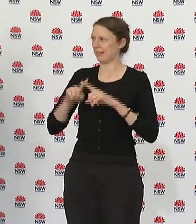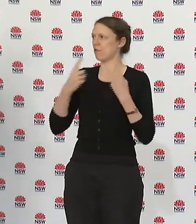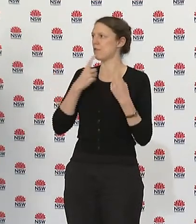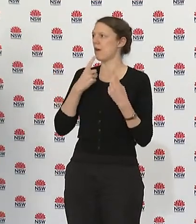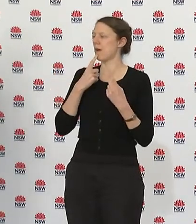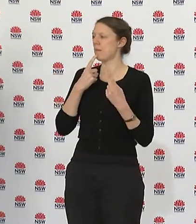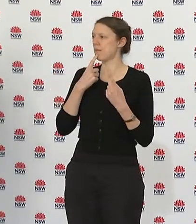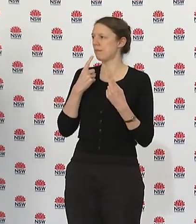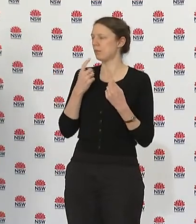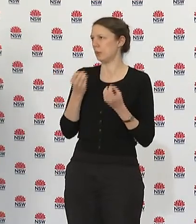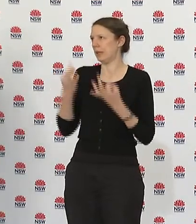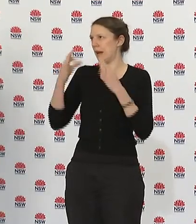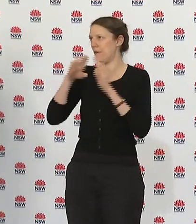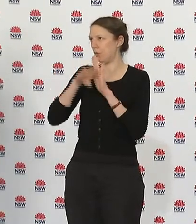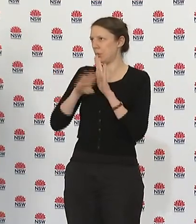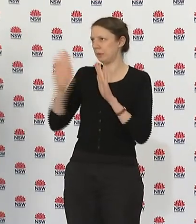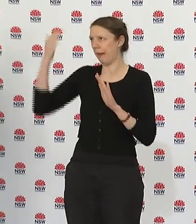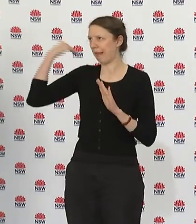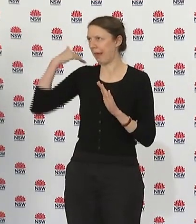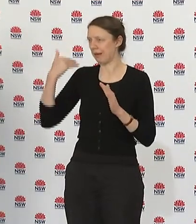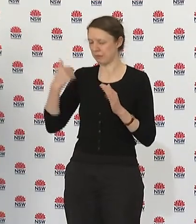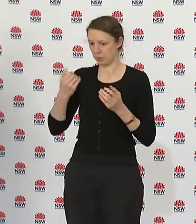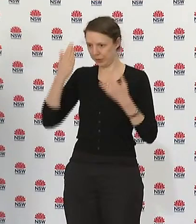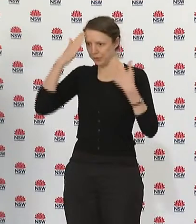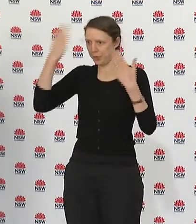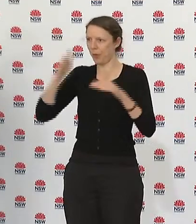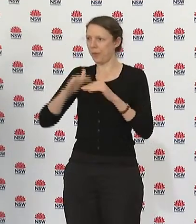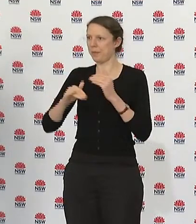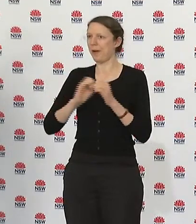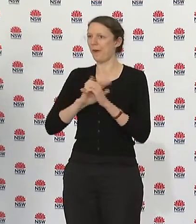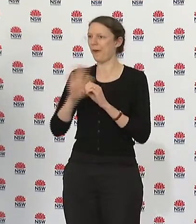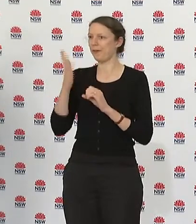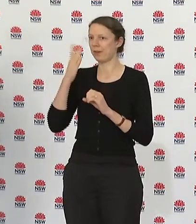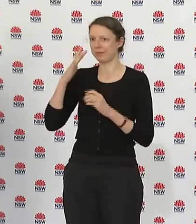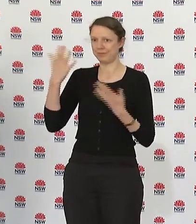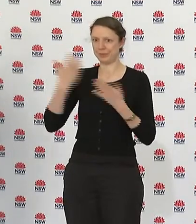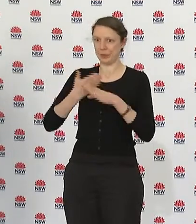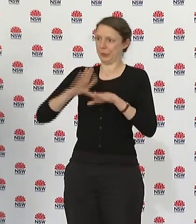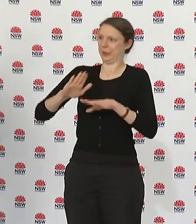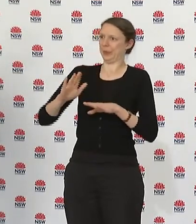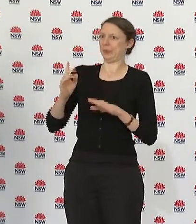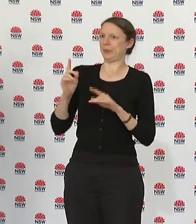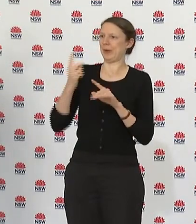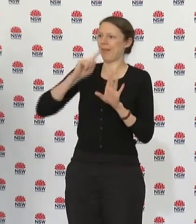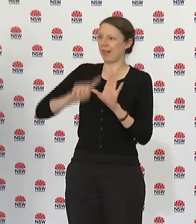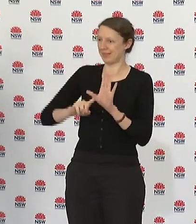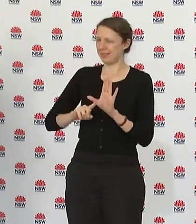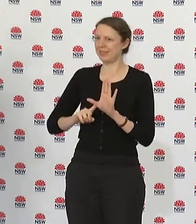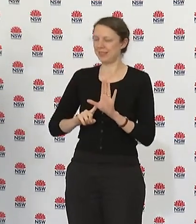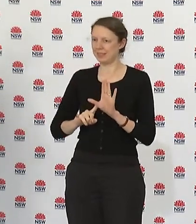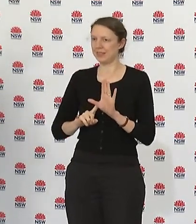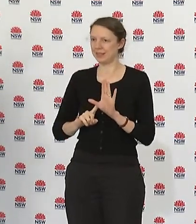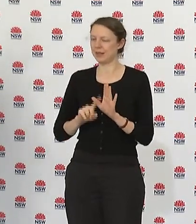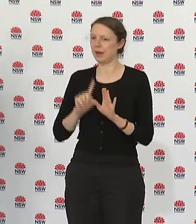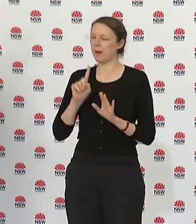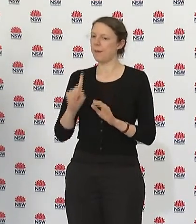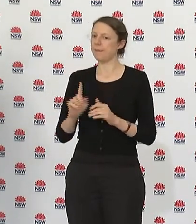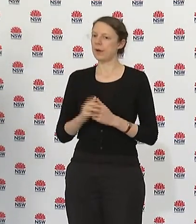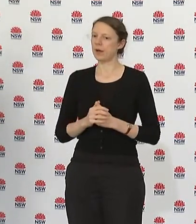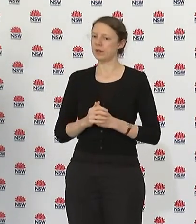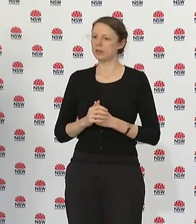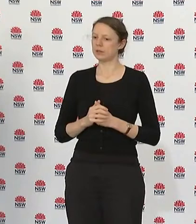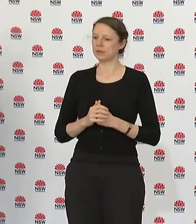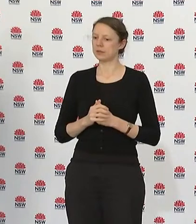a playbook. We haven't got a playbook now either. But you'd have to assume the more people who get